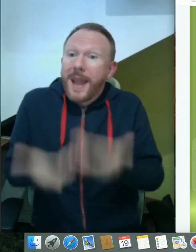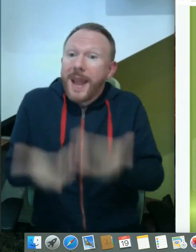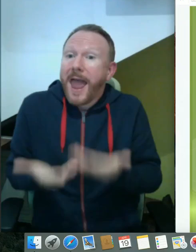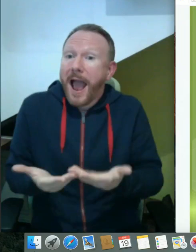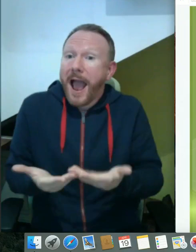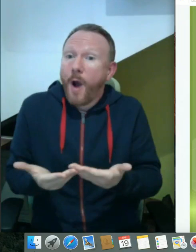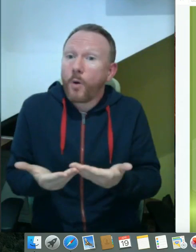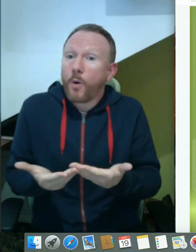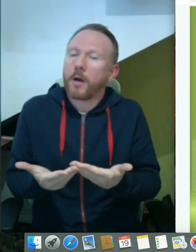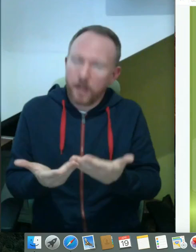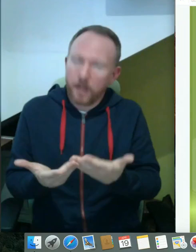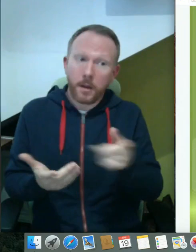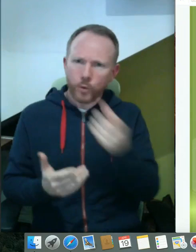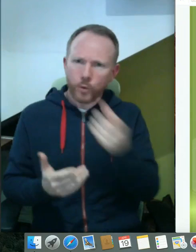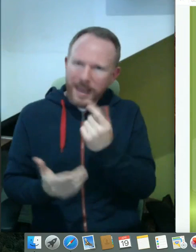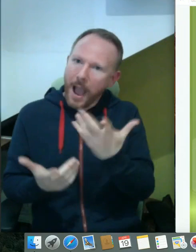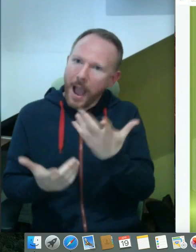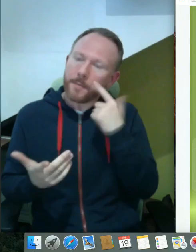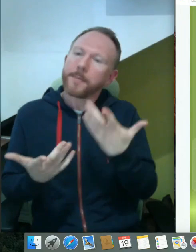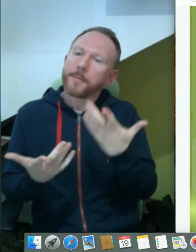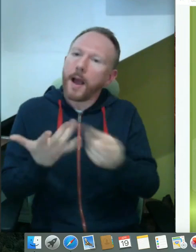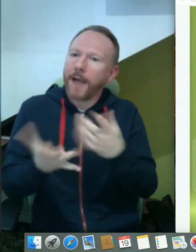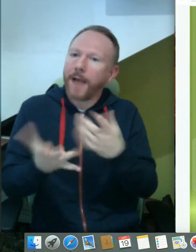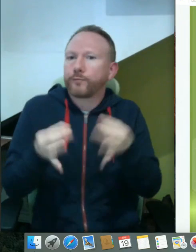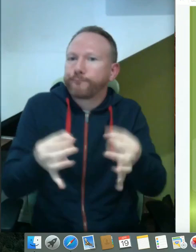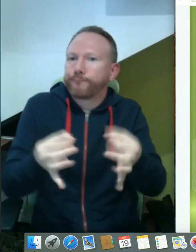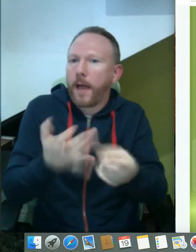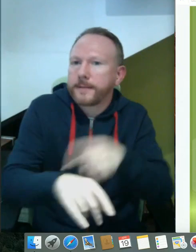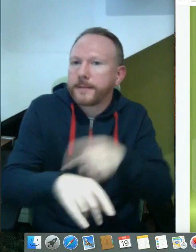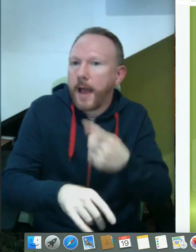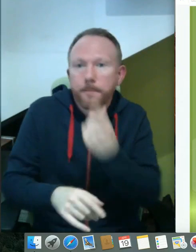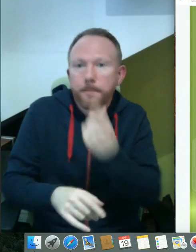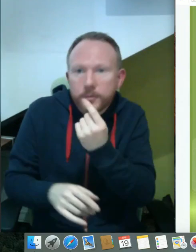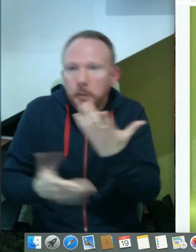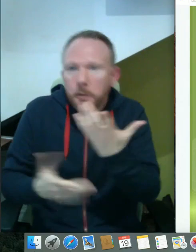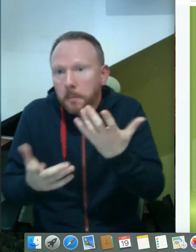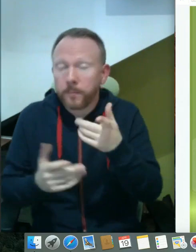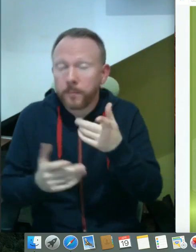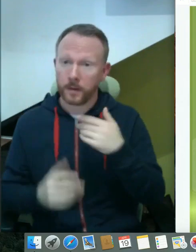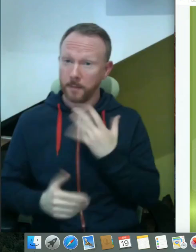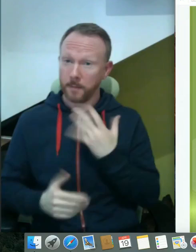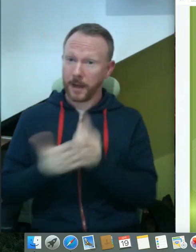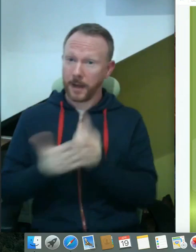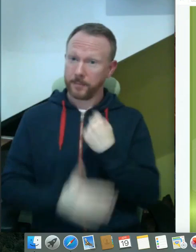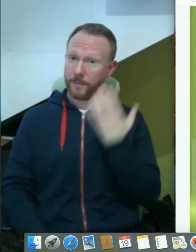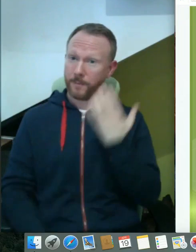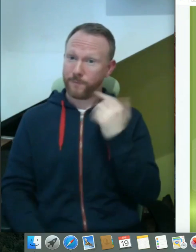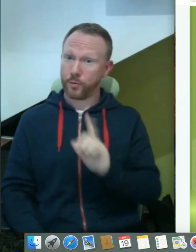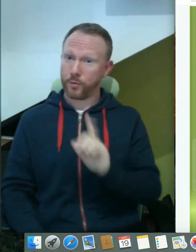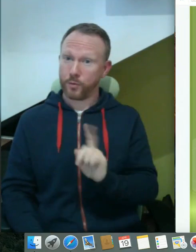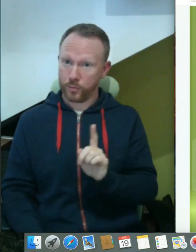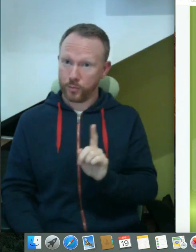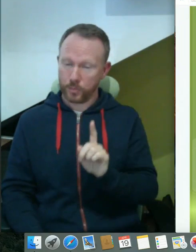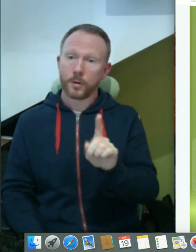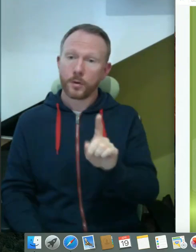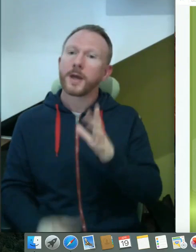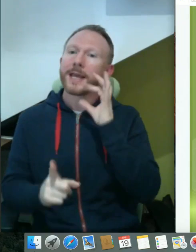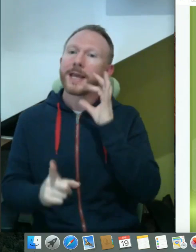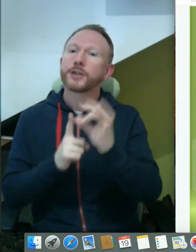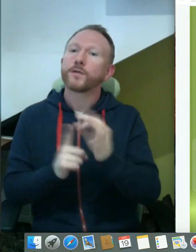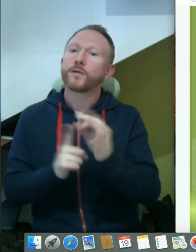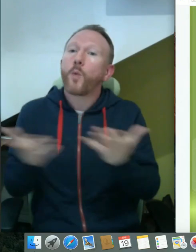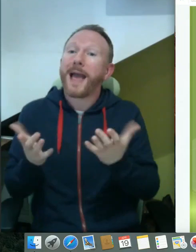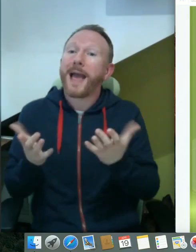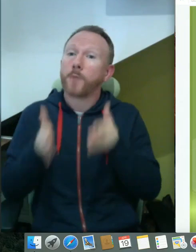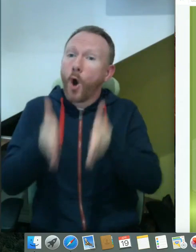impossible. Personally, I've had an experience where an interview was conducted in hospital